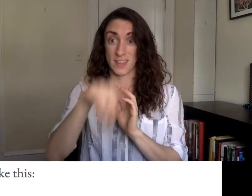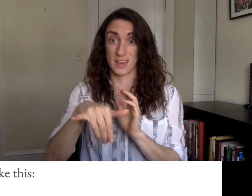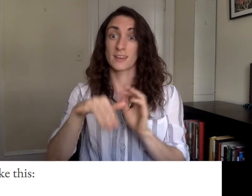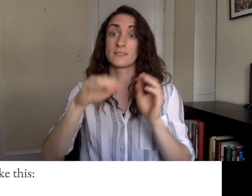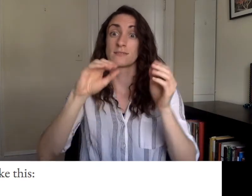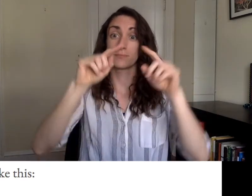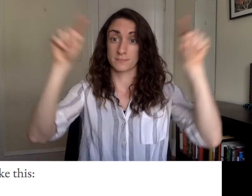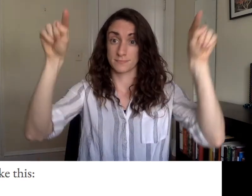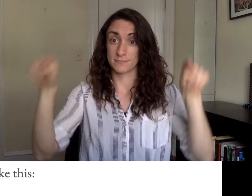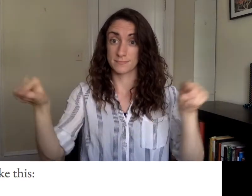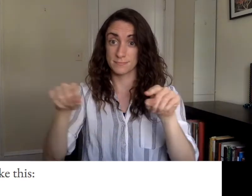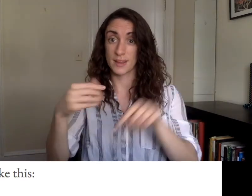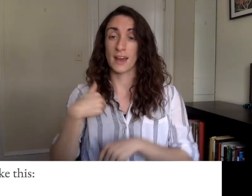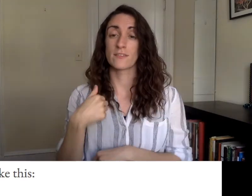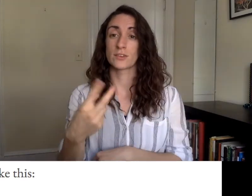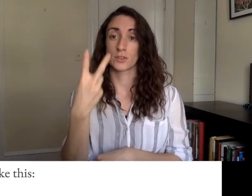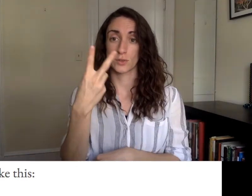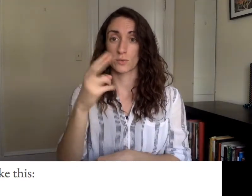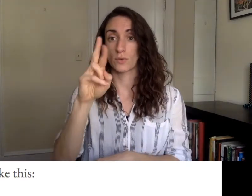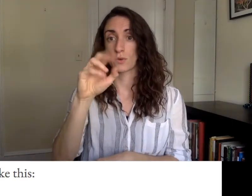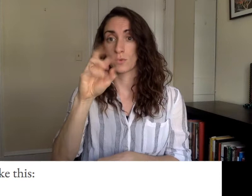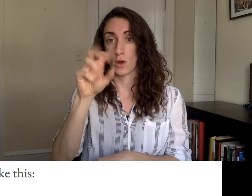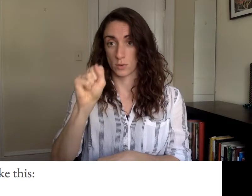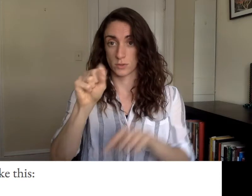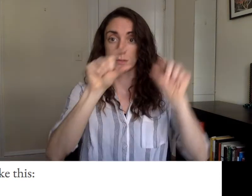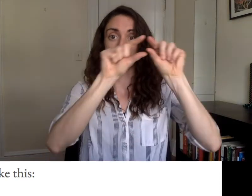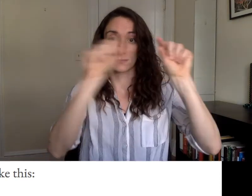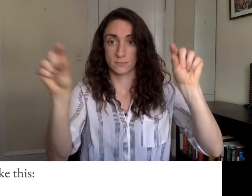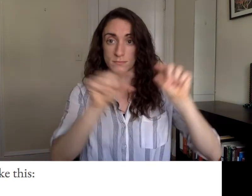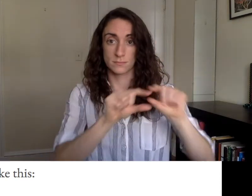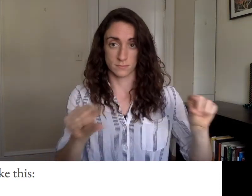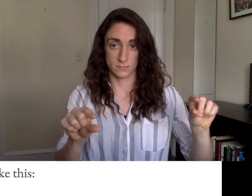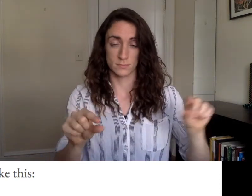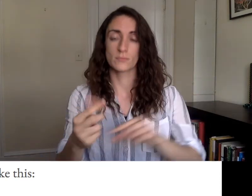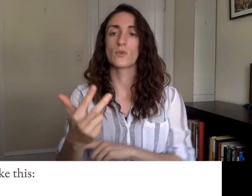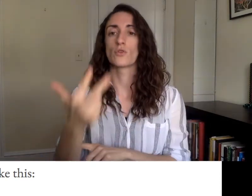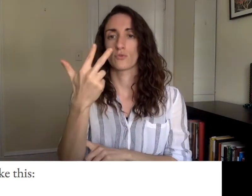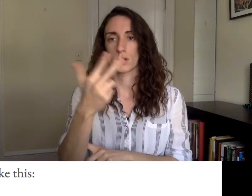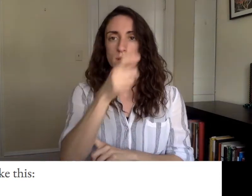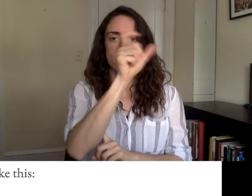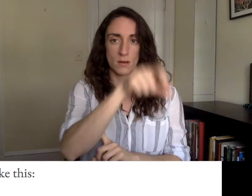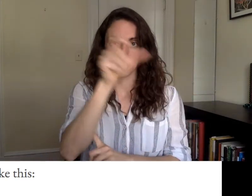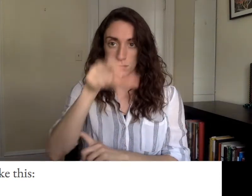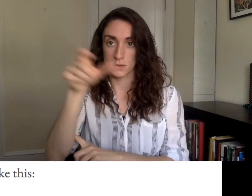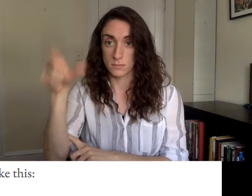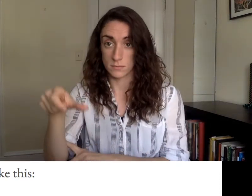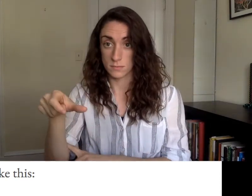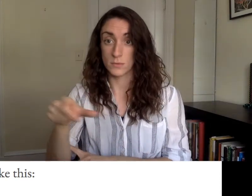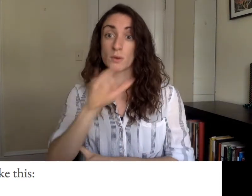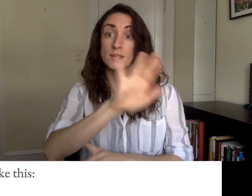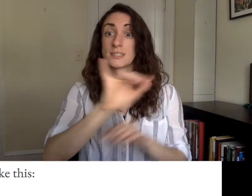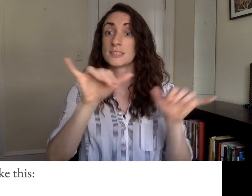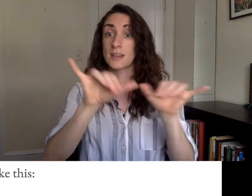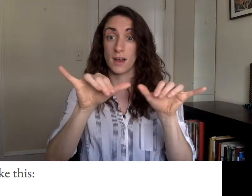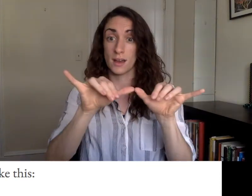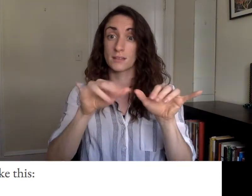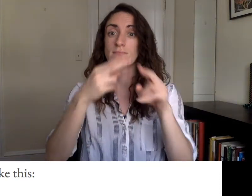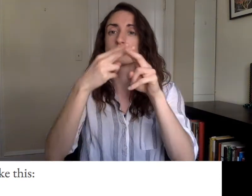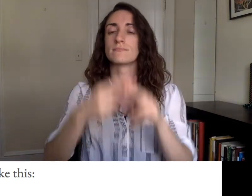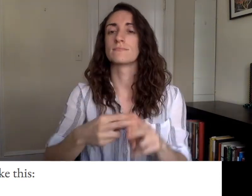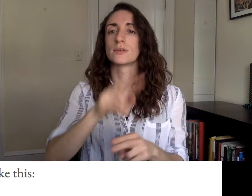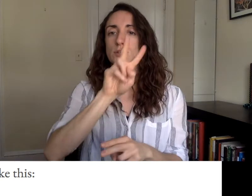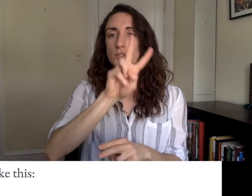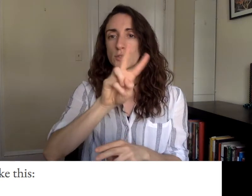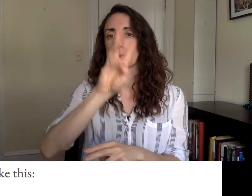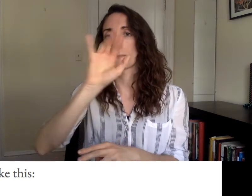rows and 3 columns. So we call that a 2 by 3 matrix. We write it like this, 2x3.